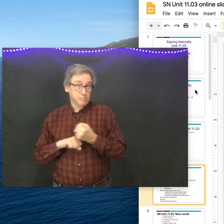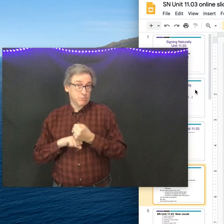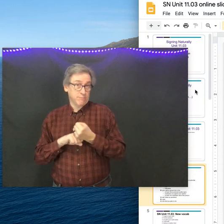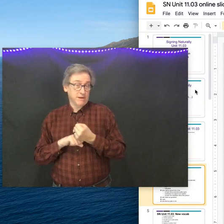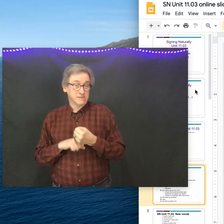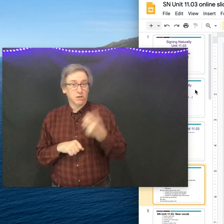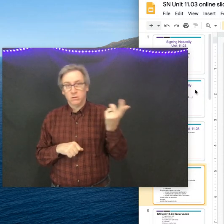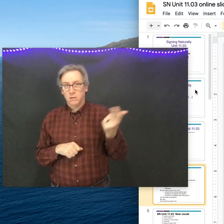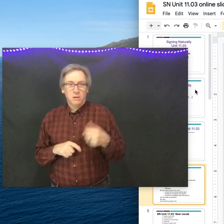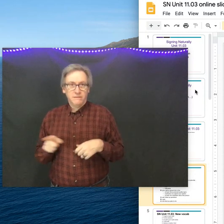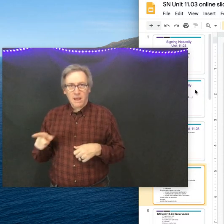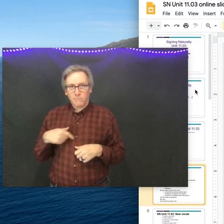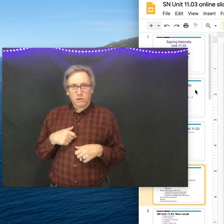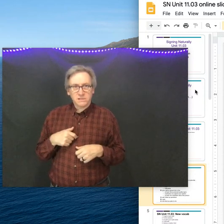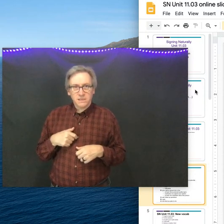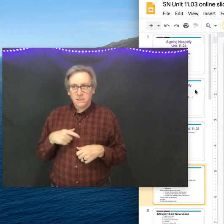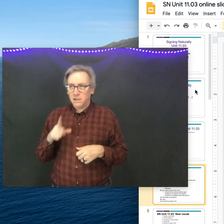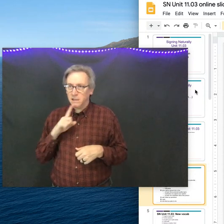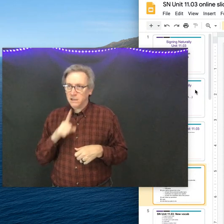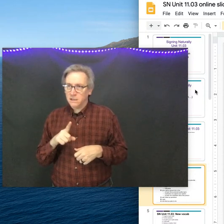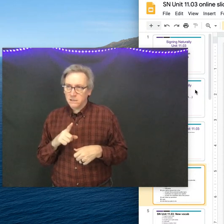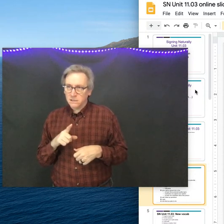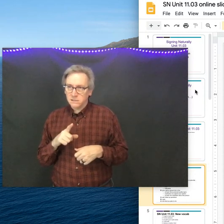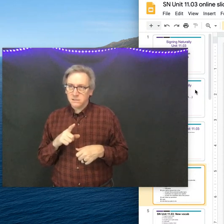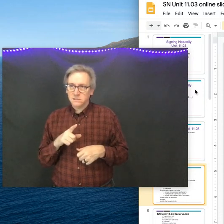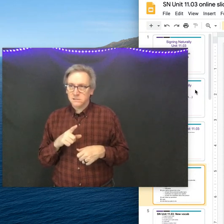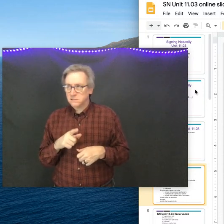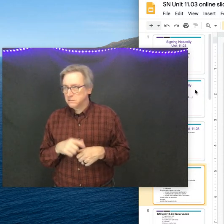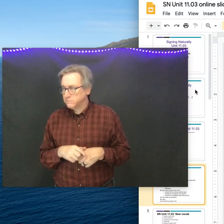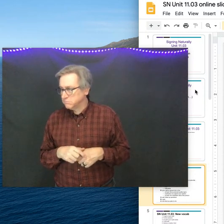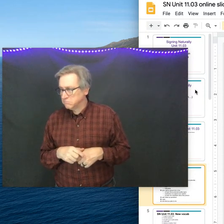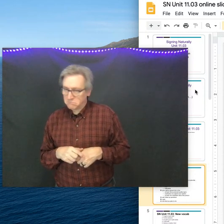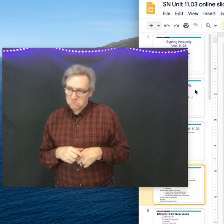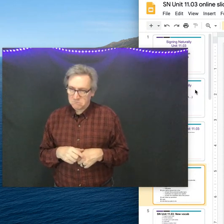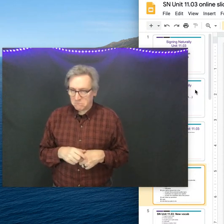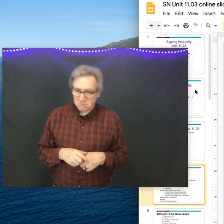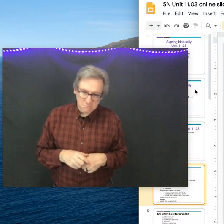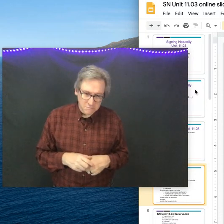to support your opinion. So that person is